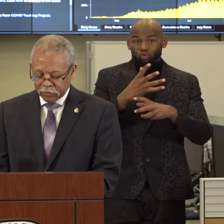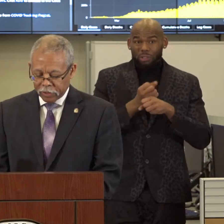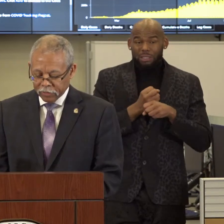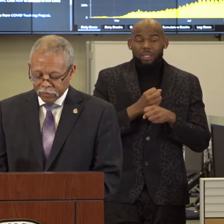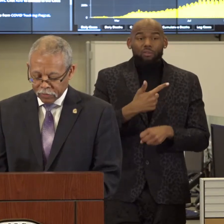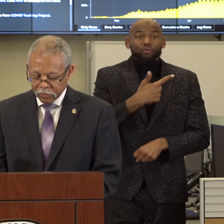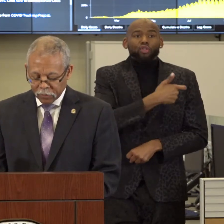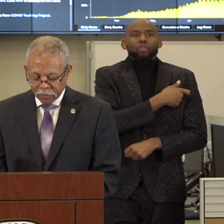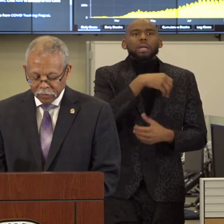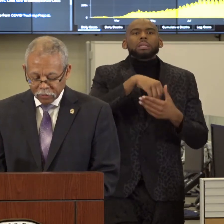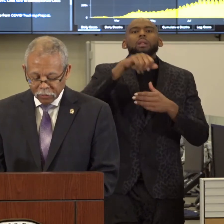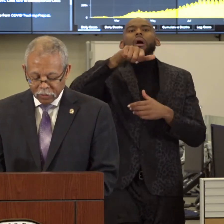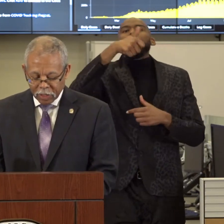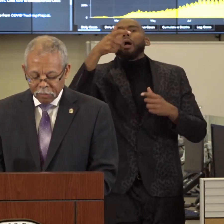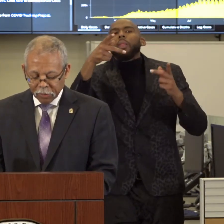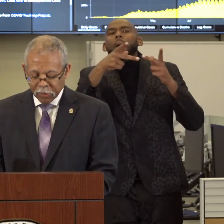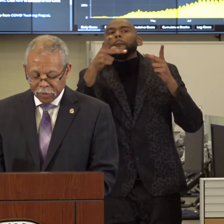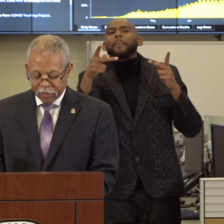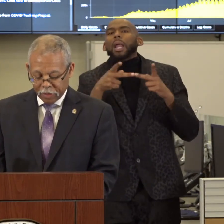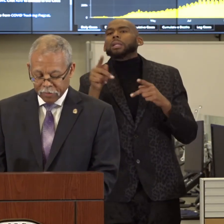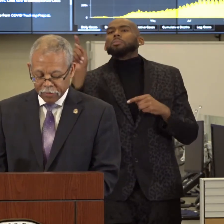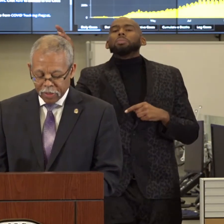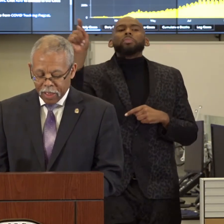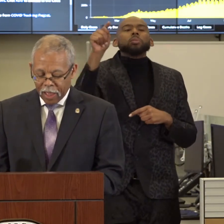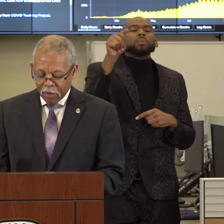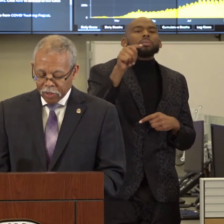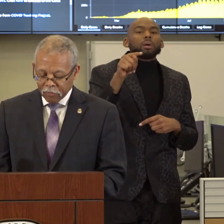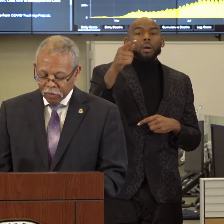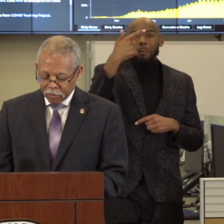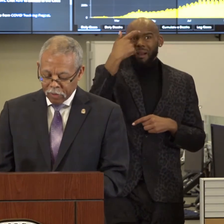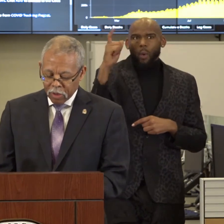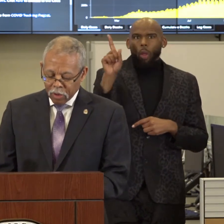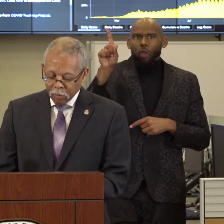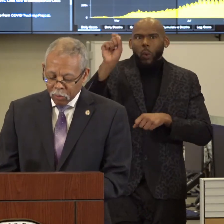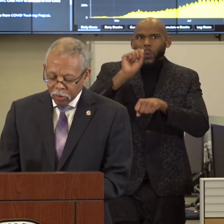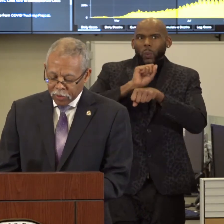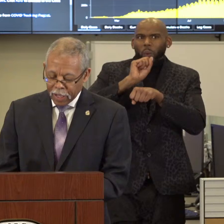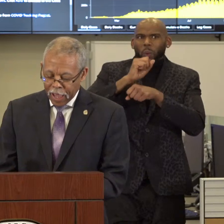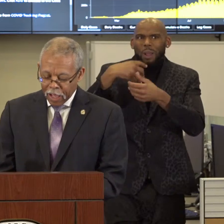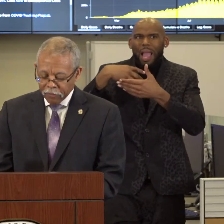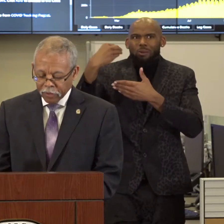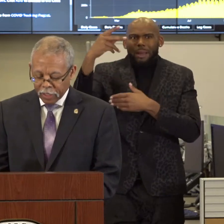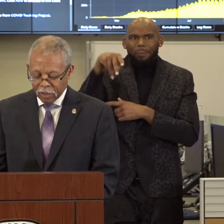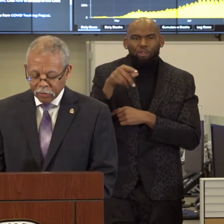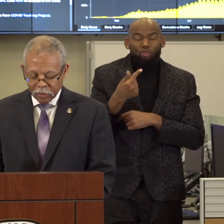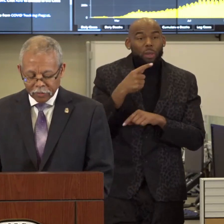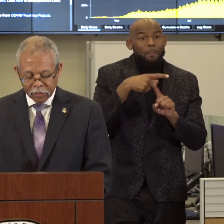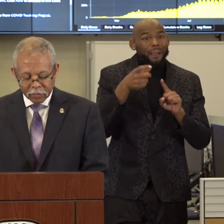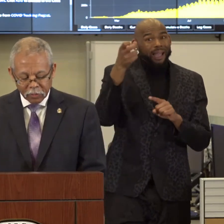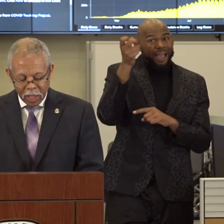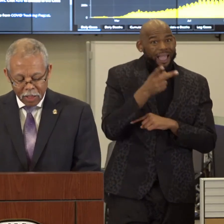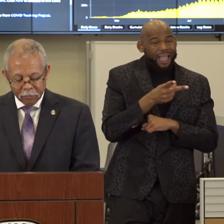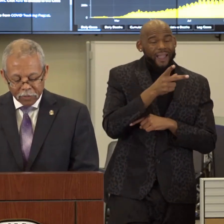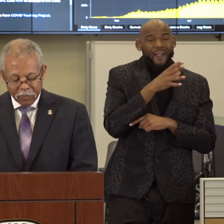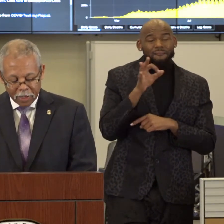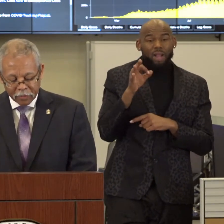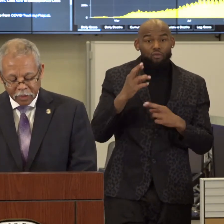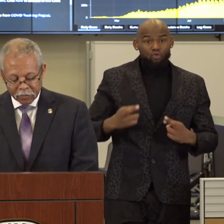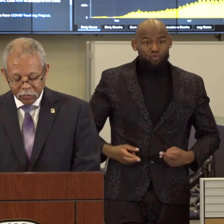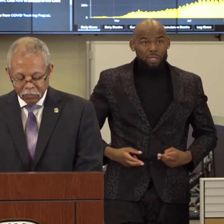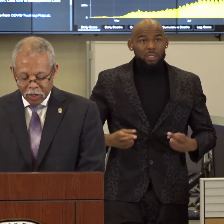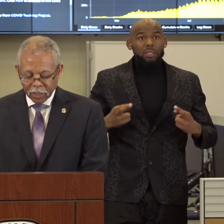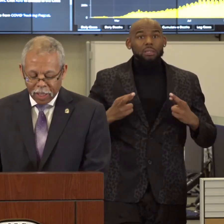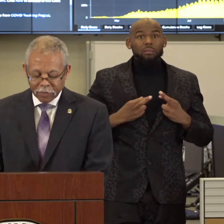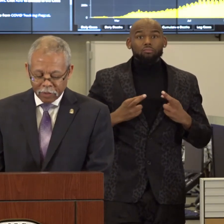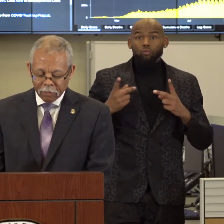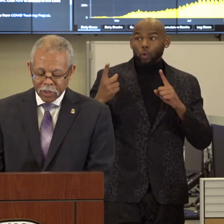other jurisdictions in the region due to their employment there. However, more than half of the county residents who have been